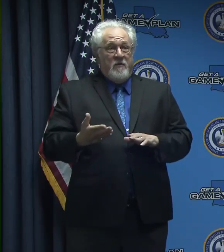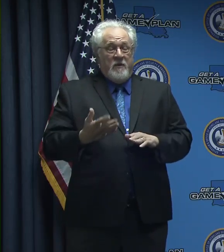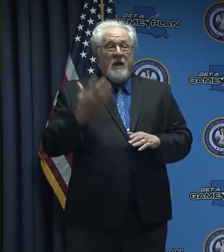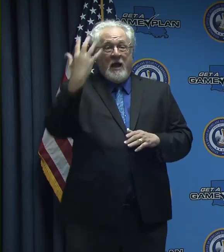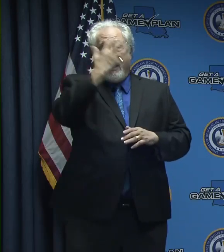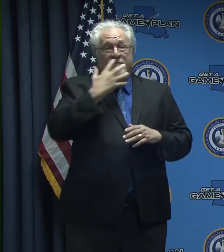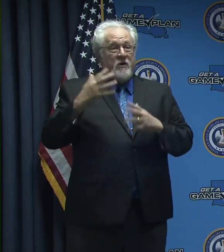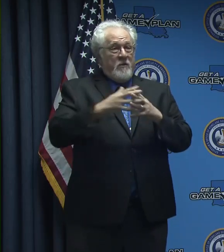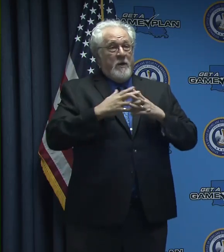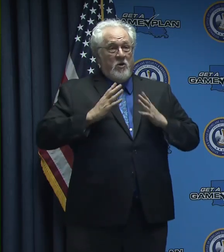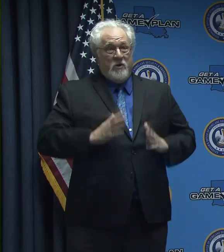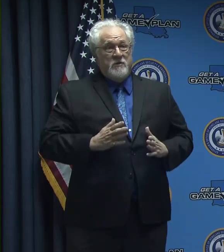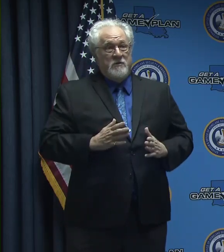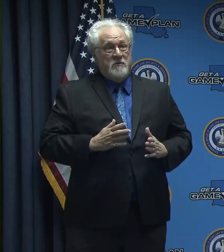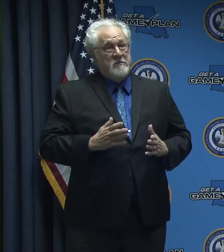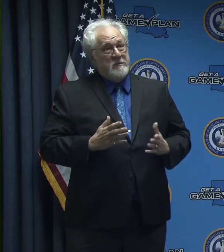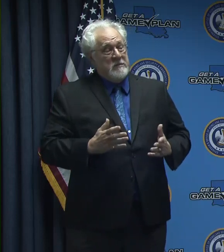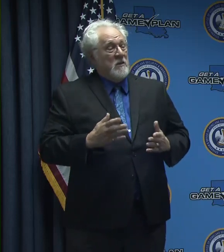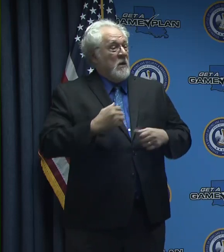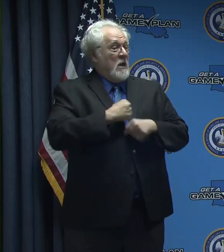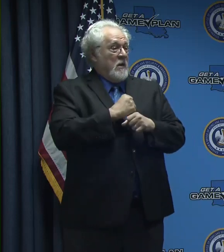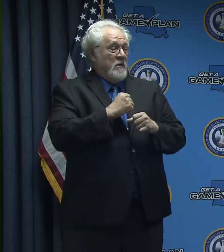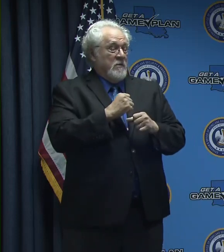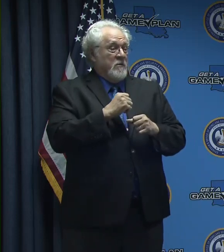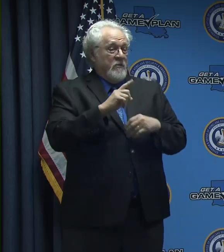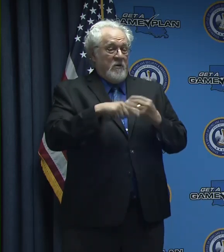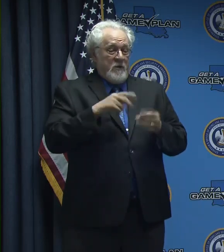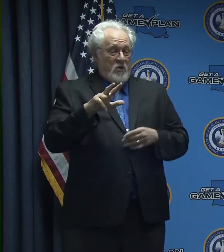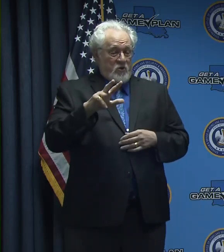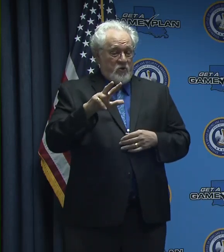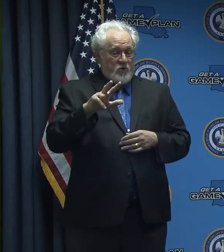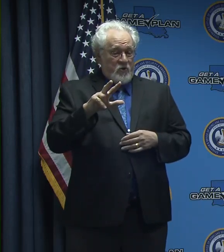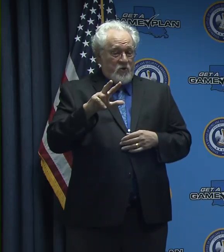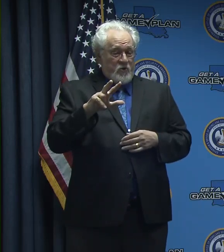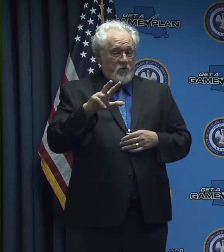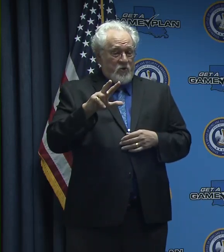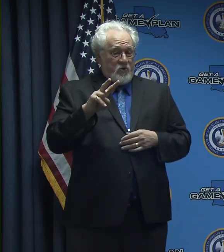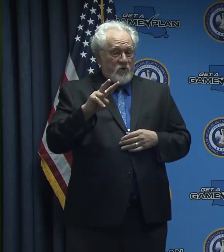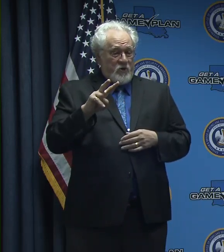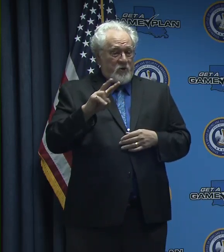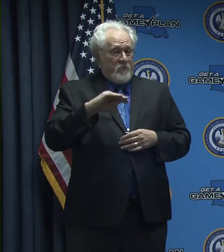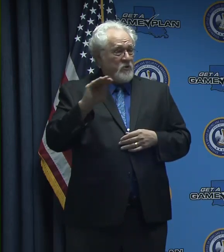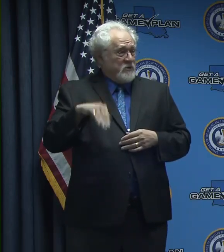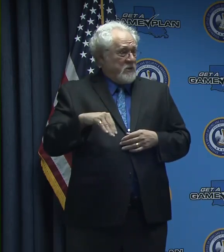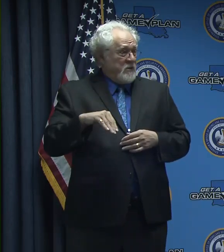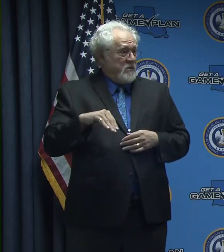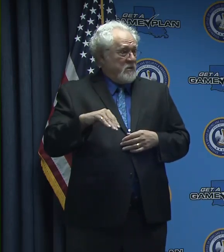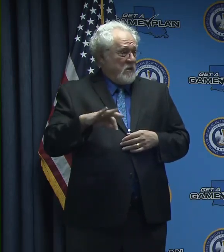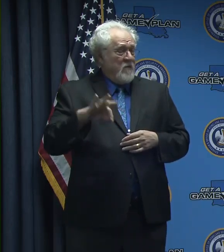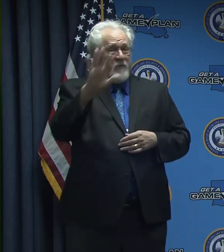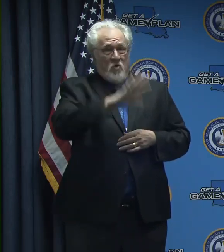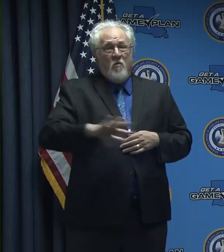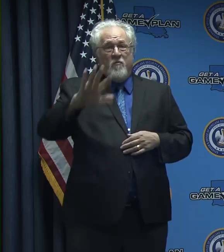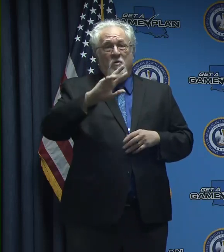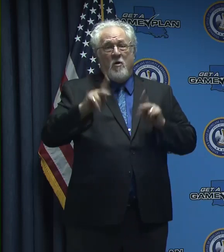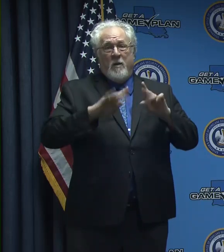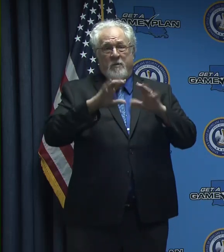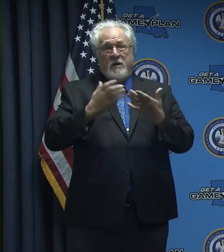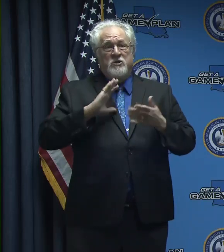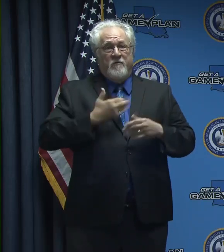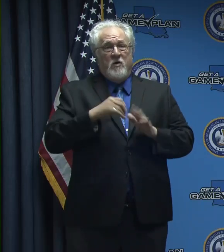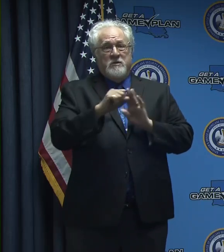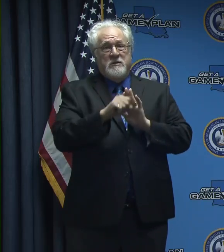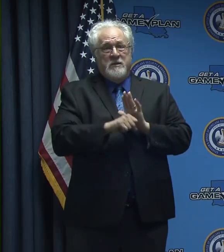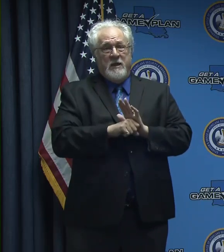among African Americans, who make up about 32% or so of the overall population of our